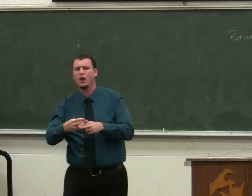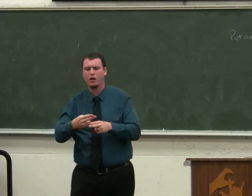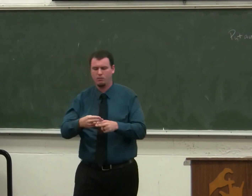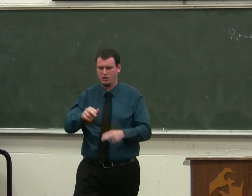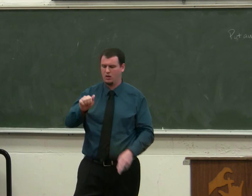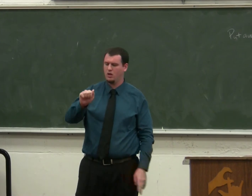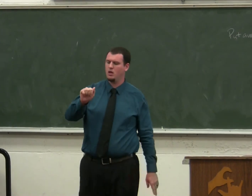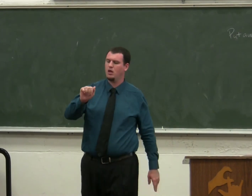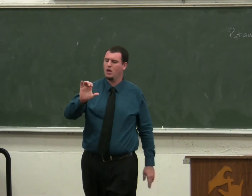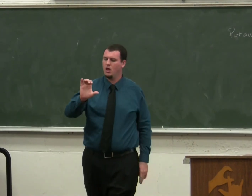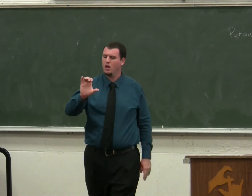he stole.